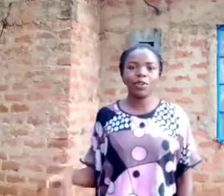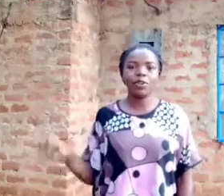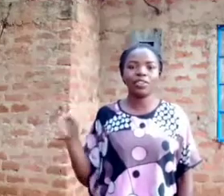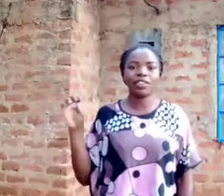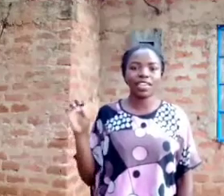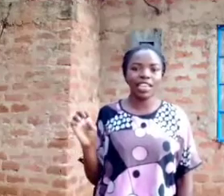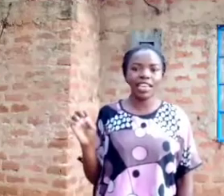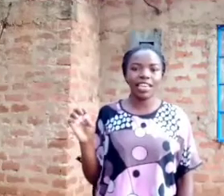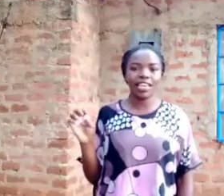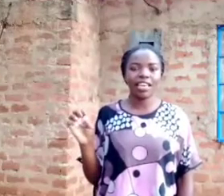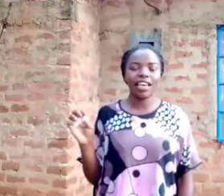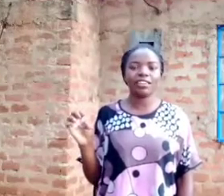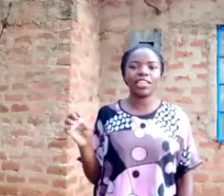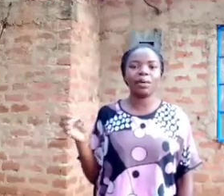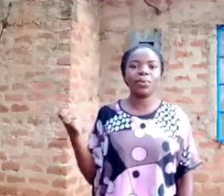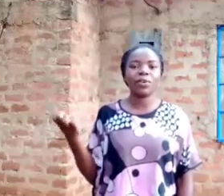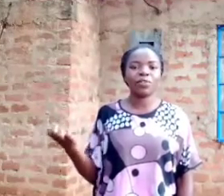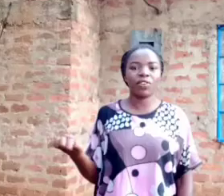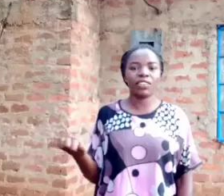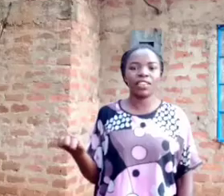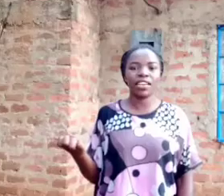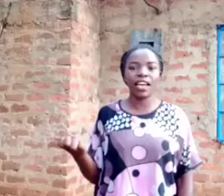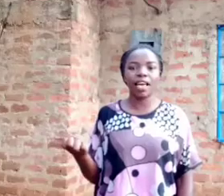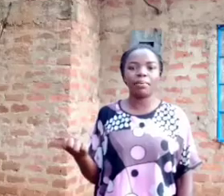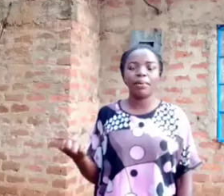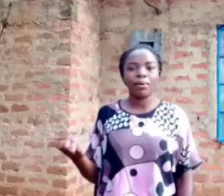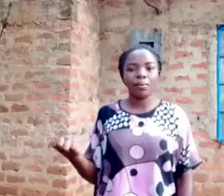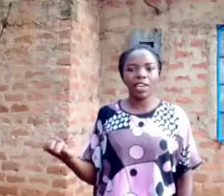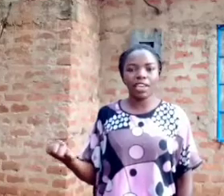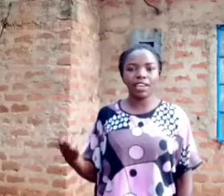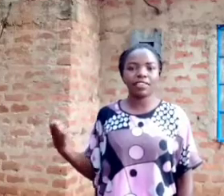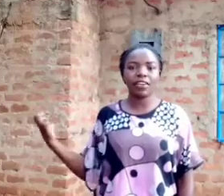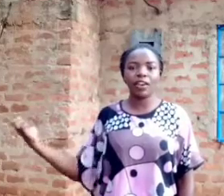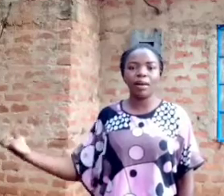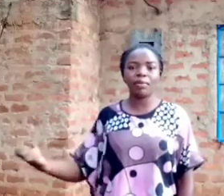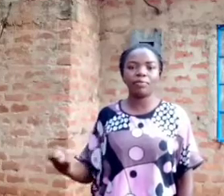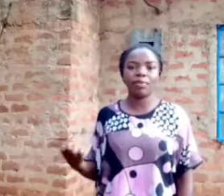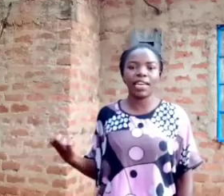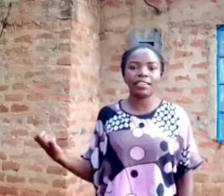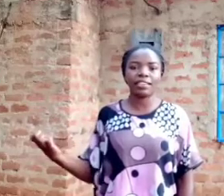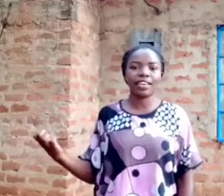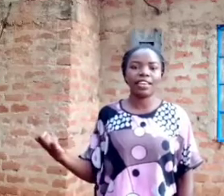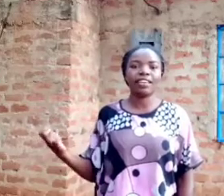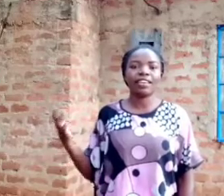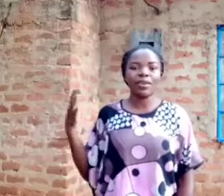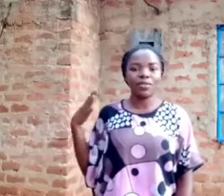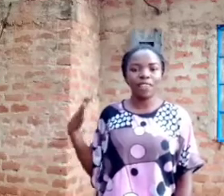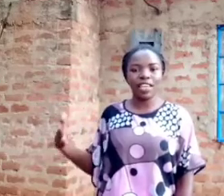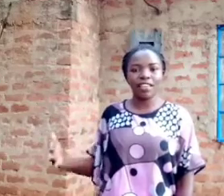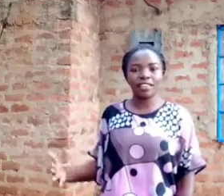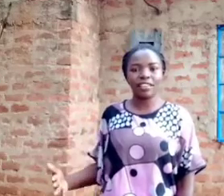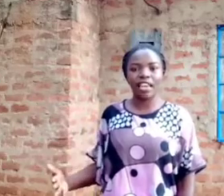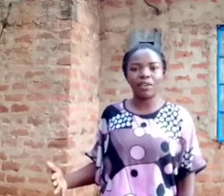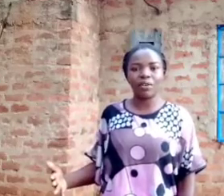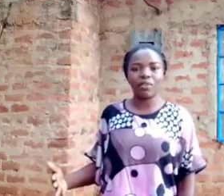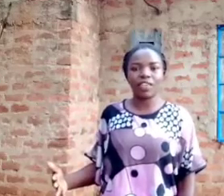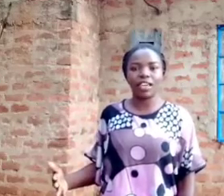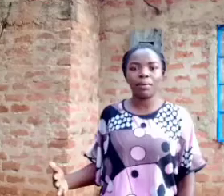use E hand shape facing up, making a circular movement on the side of the